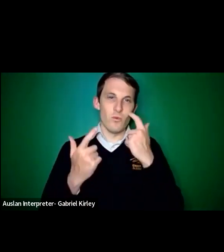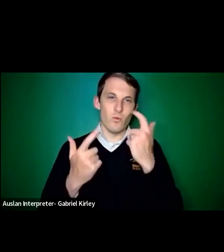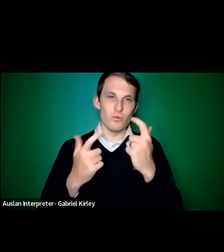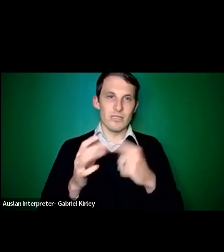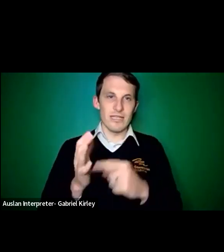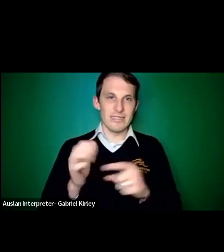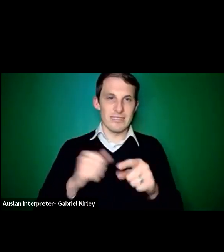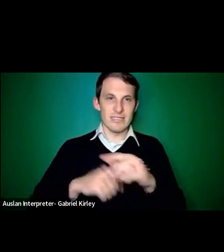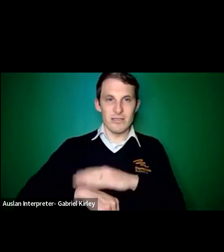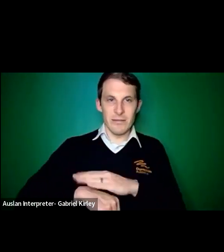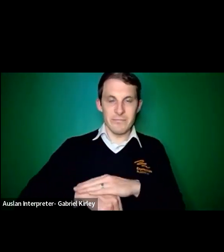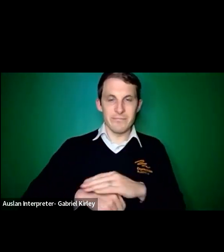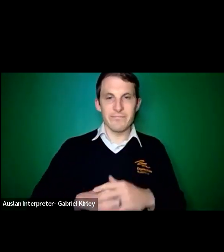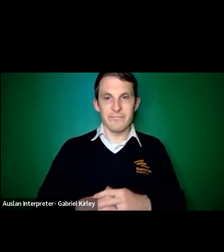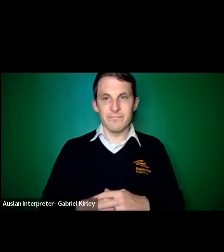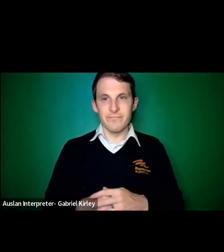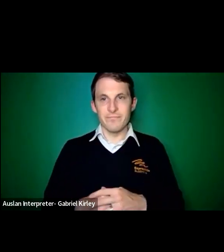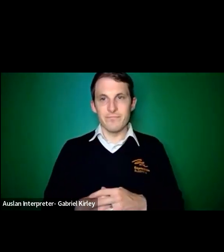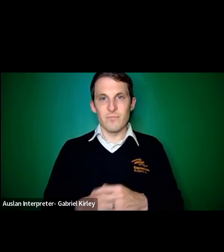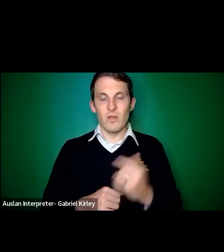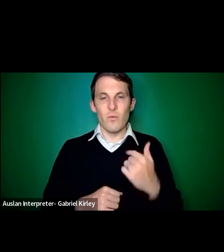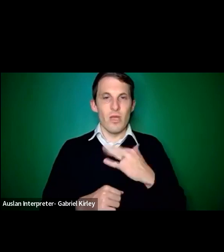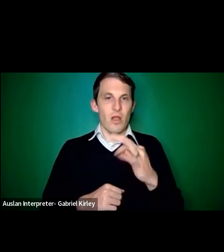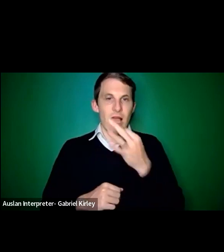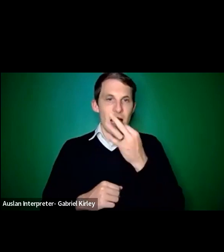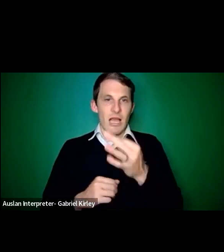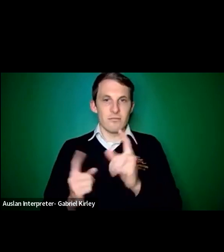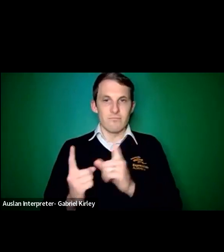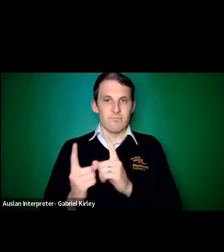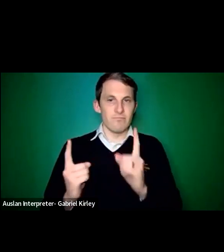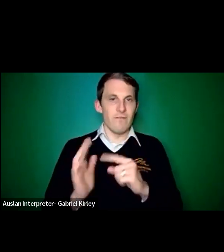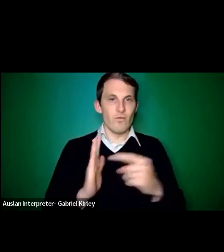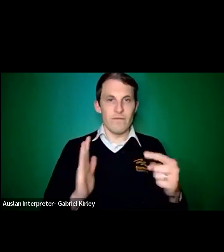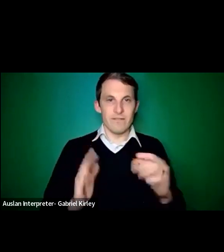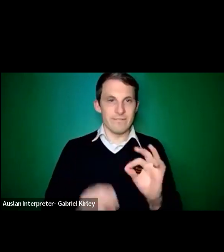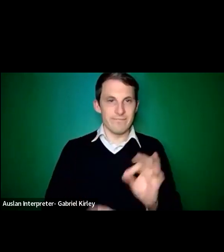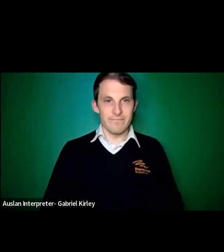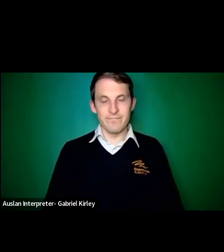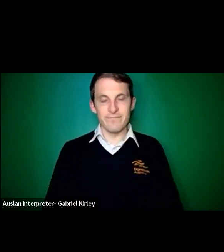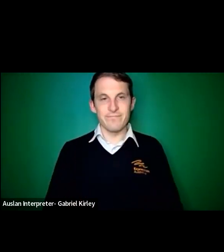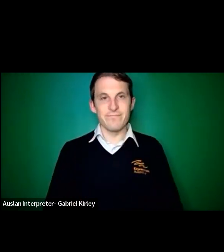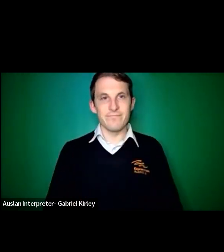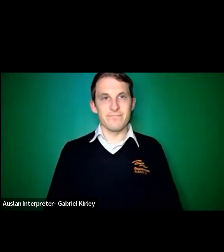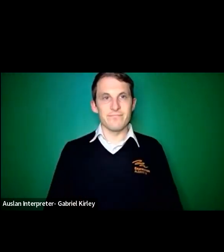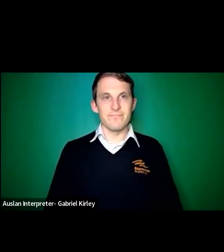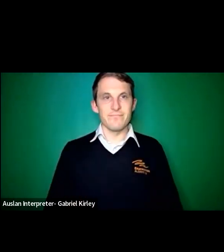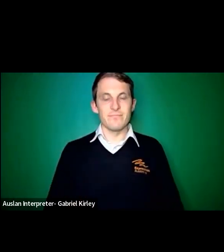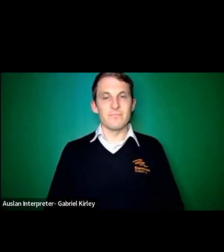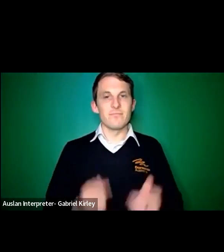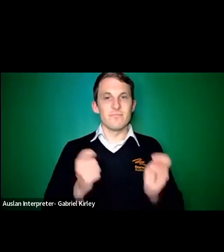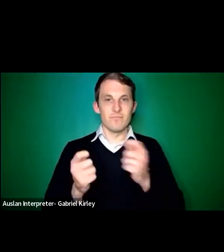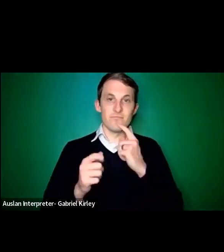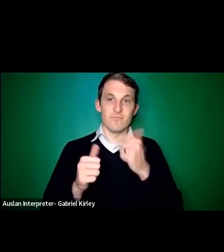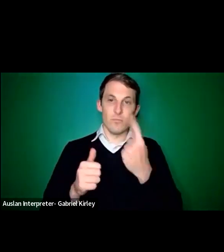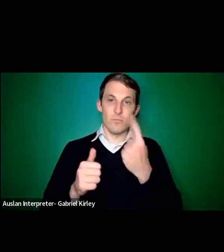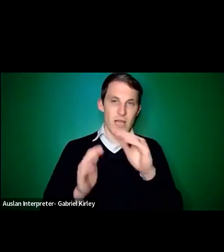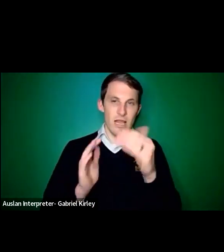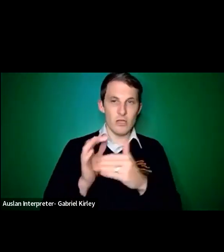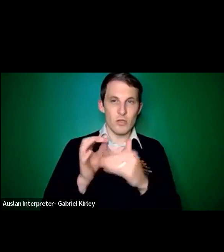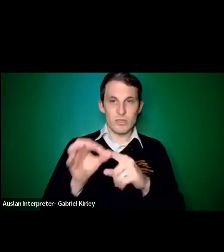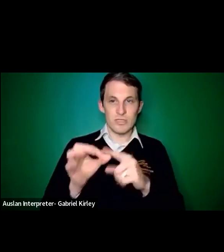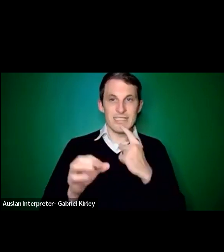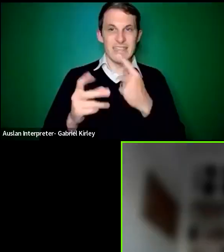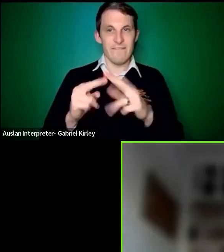Rosemary, because, and we're not asking you to do it forever. So Rob, one last question for you, which is, if there was one